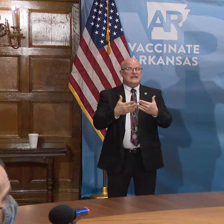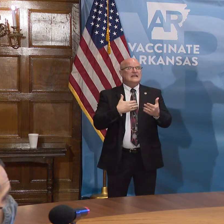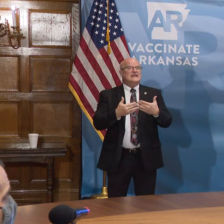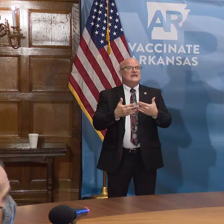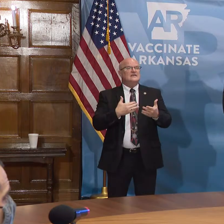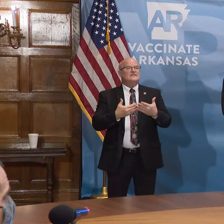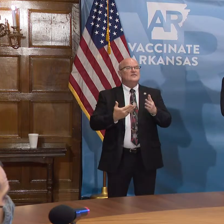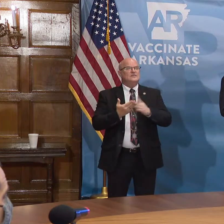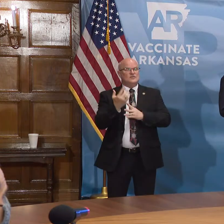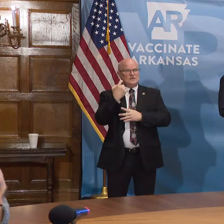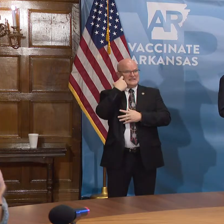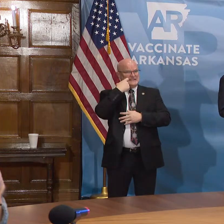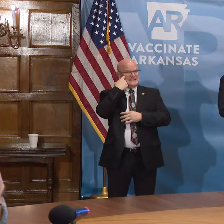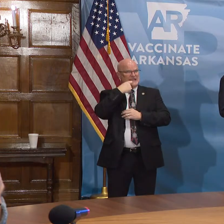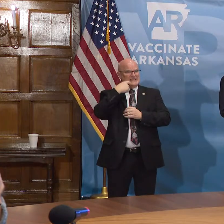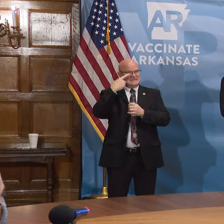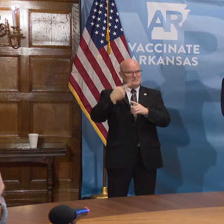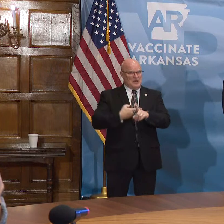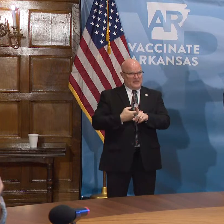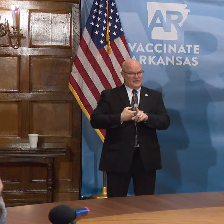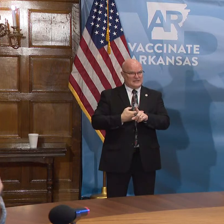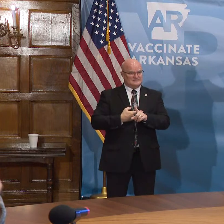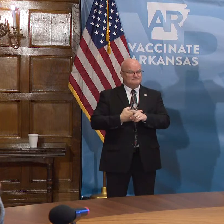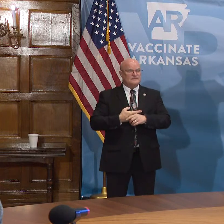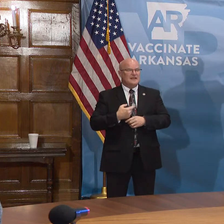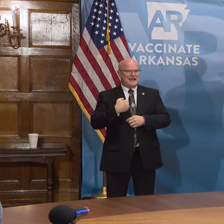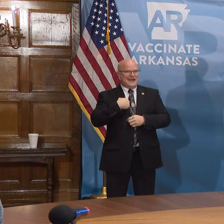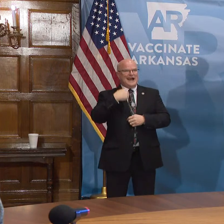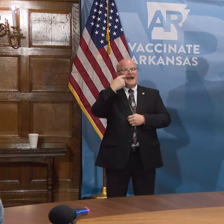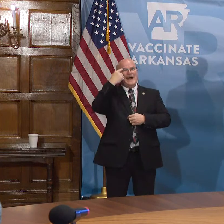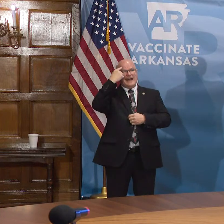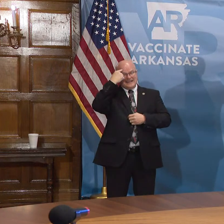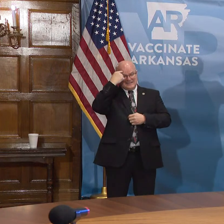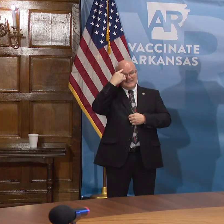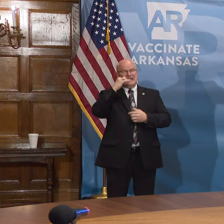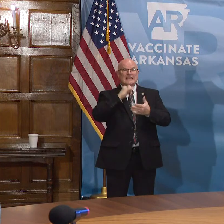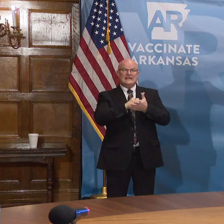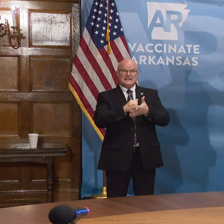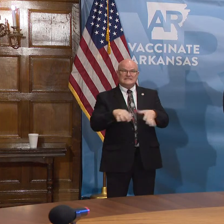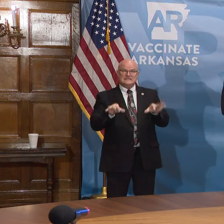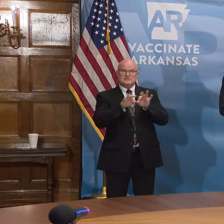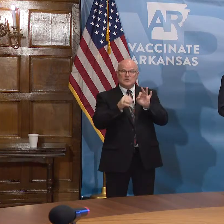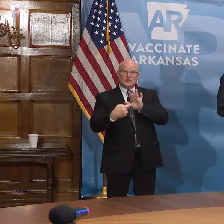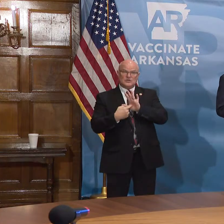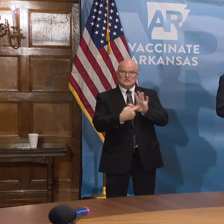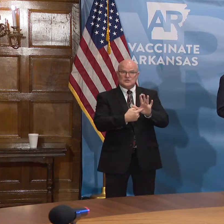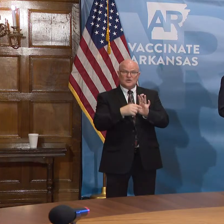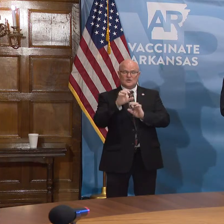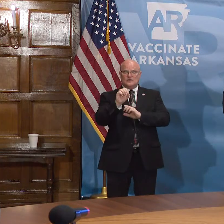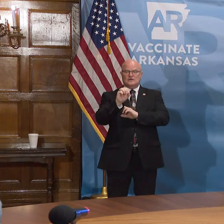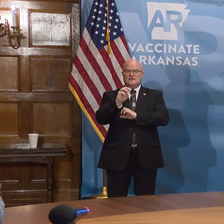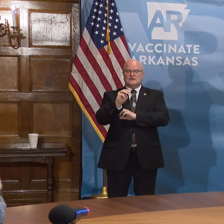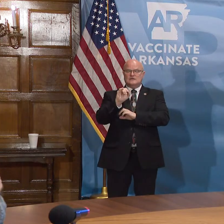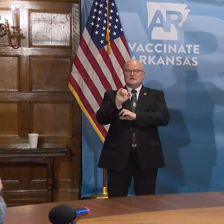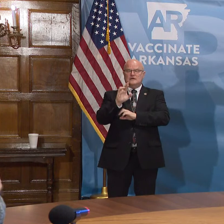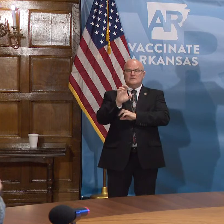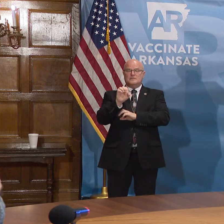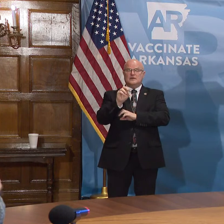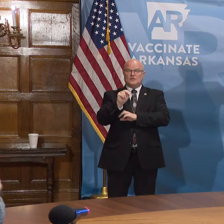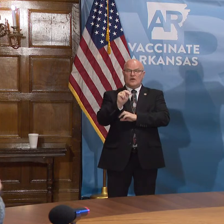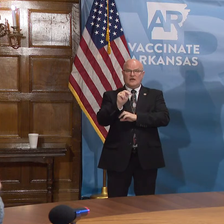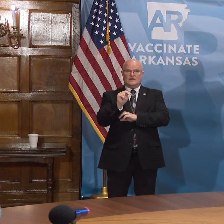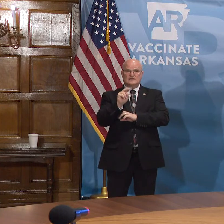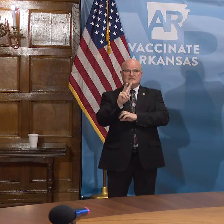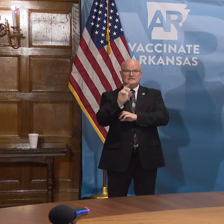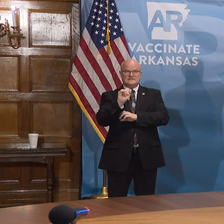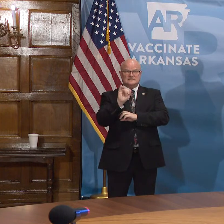over the last month. And I think that's reflective of the Omicron variant and how active it